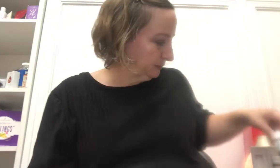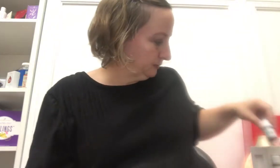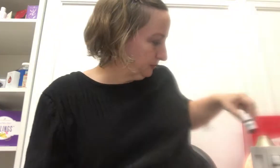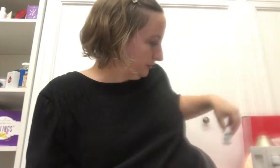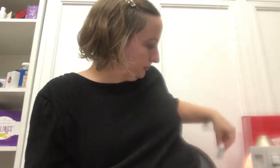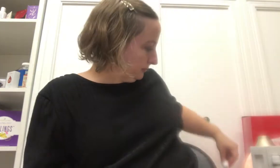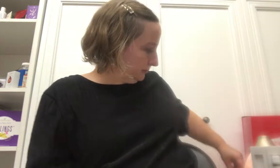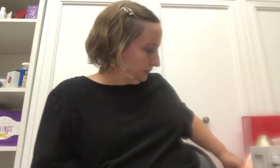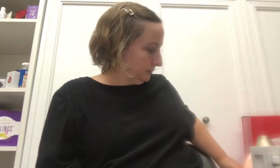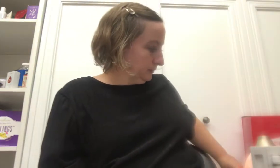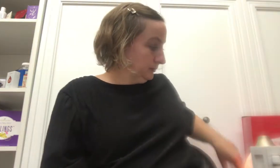so many things done.